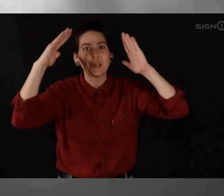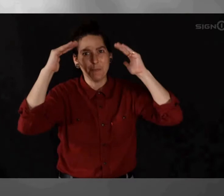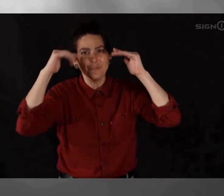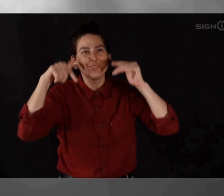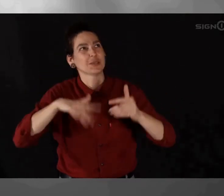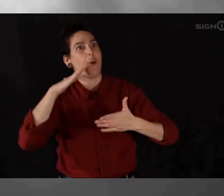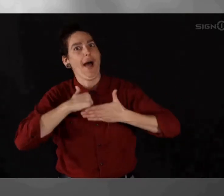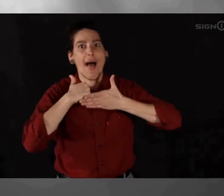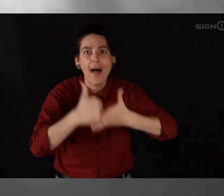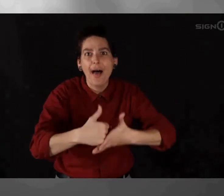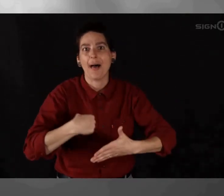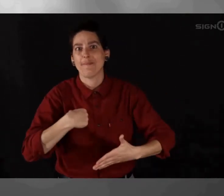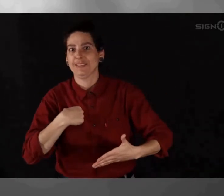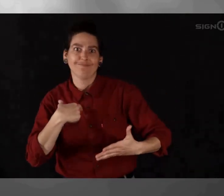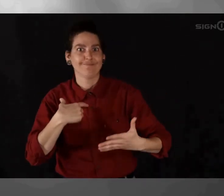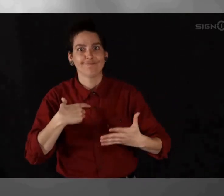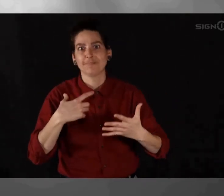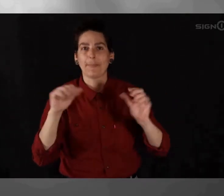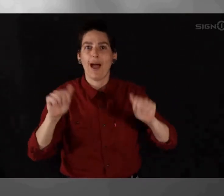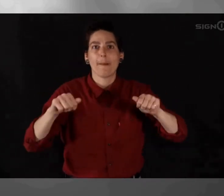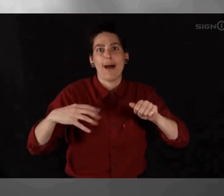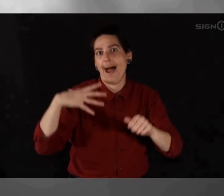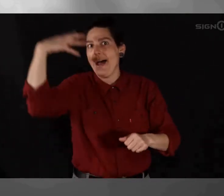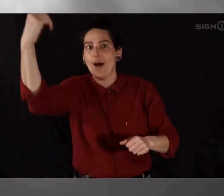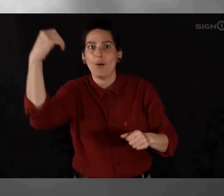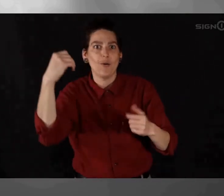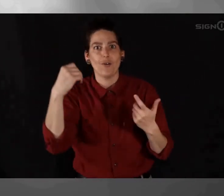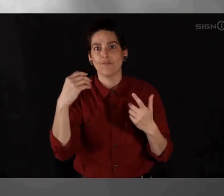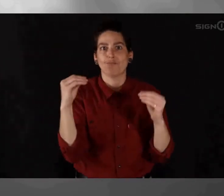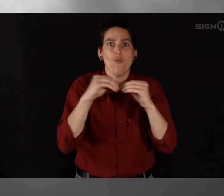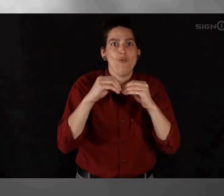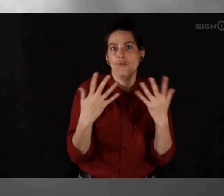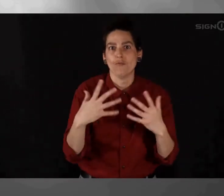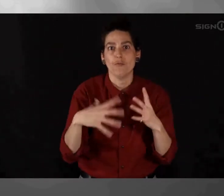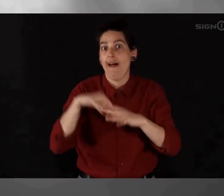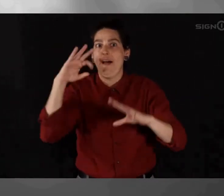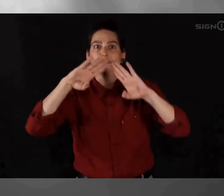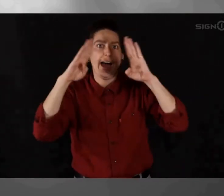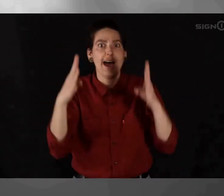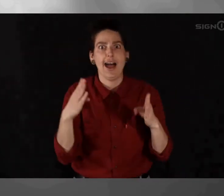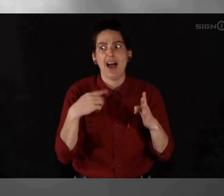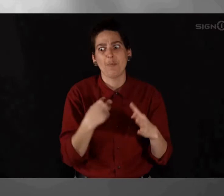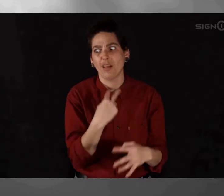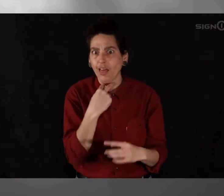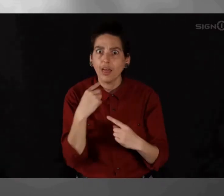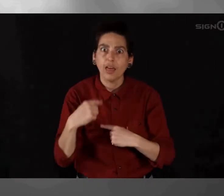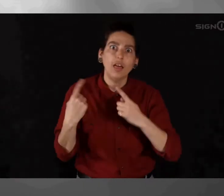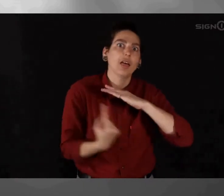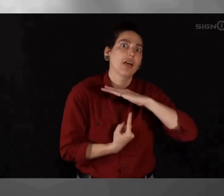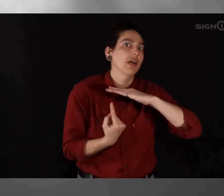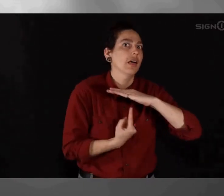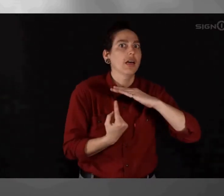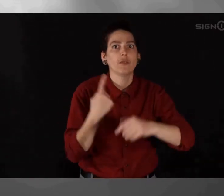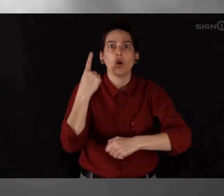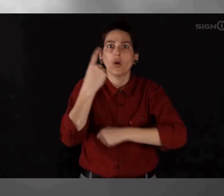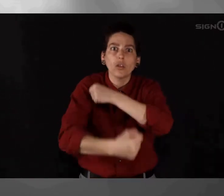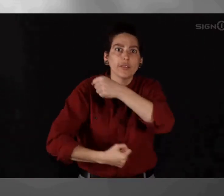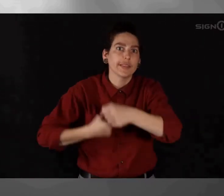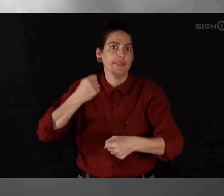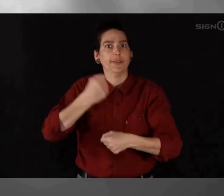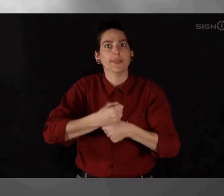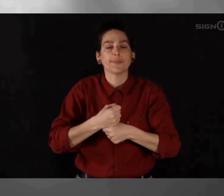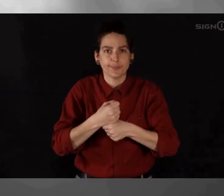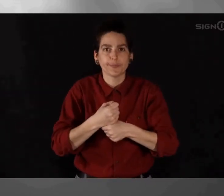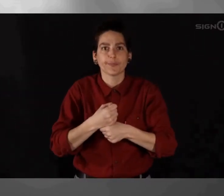it will help me I'll be able to get out more, get out of this house that I've been in for a year, since March